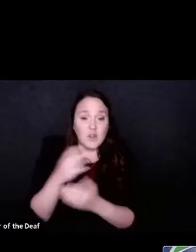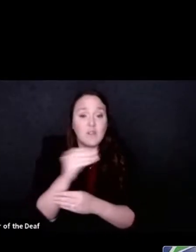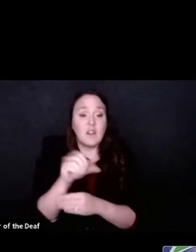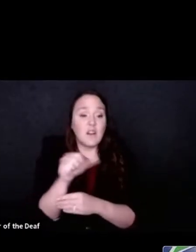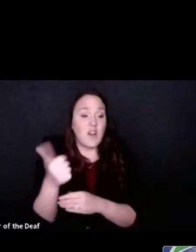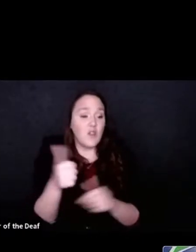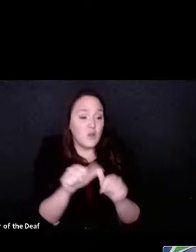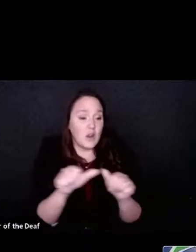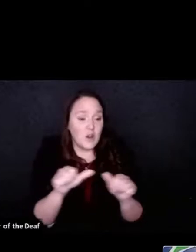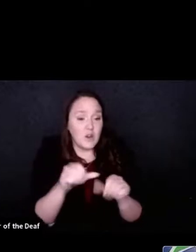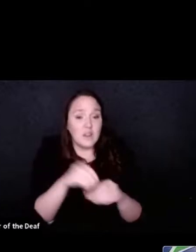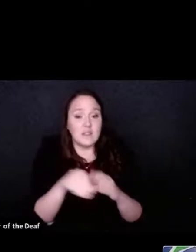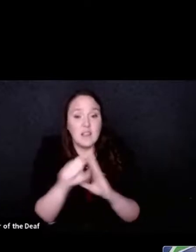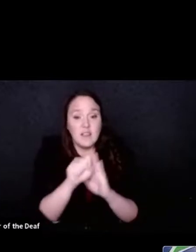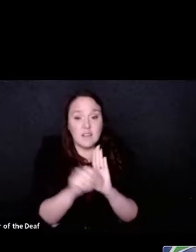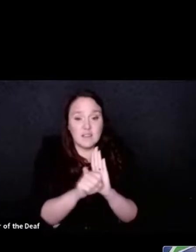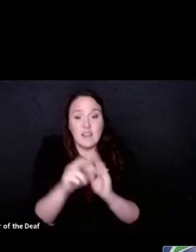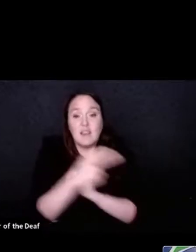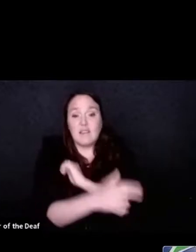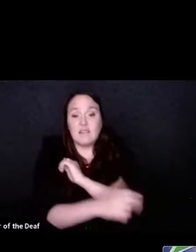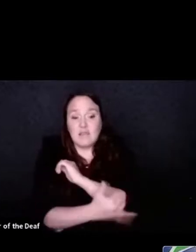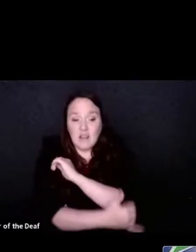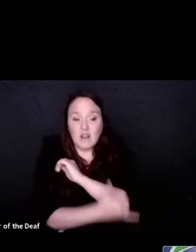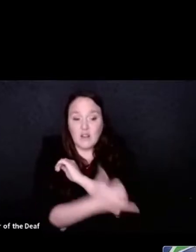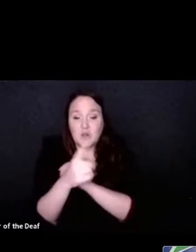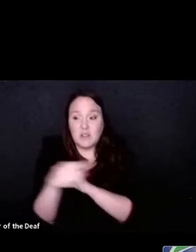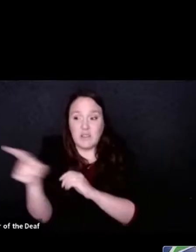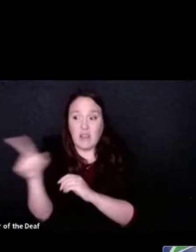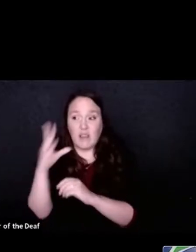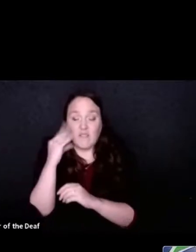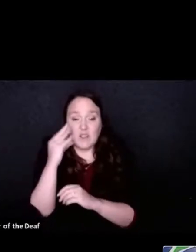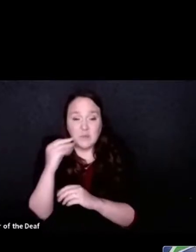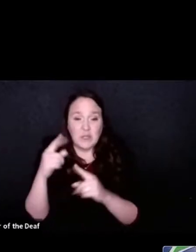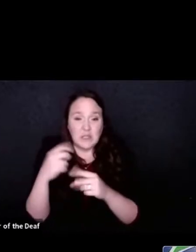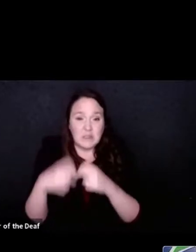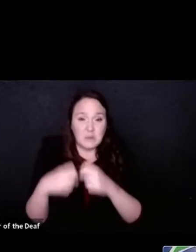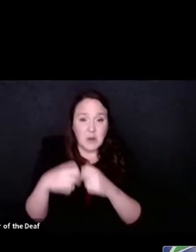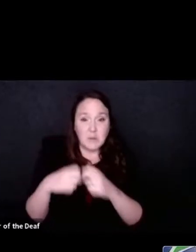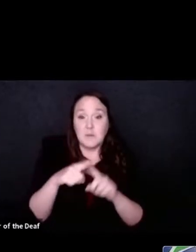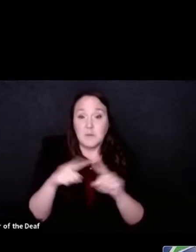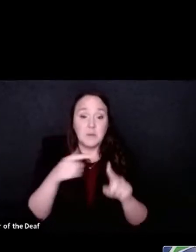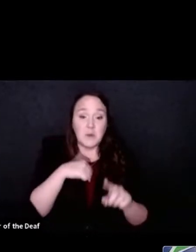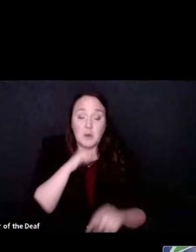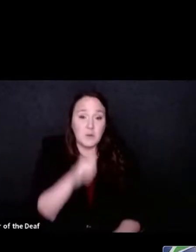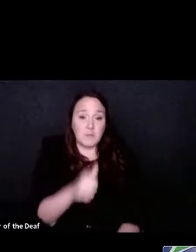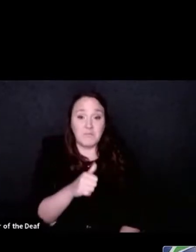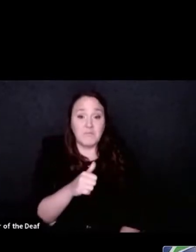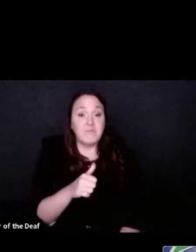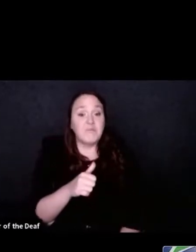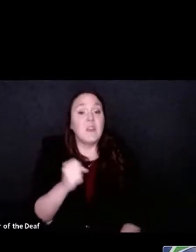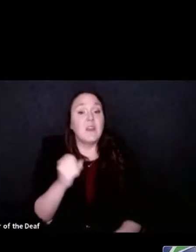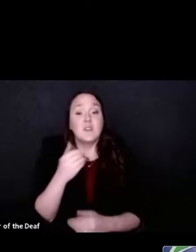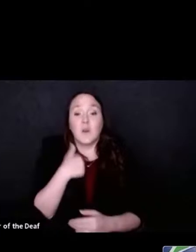state and in our nation have experienced. And so again, I circle back to how I started. I'm just really grateful for the